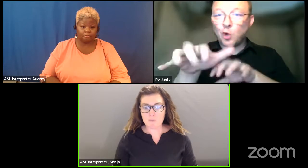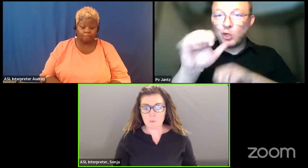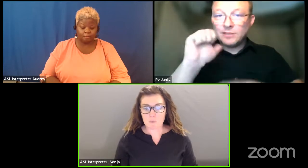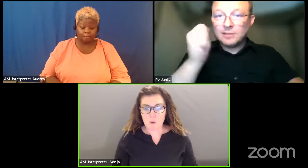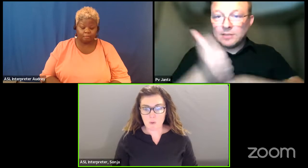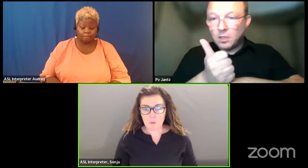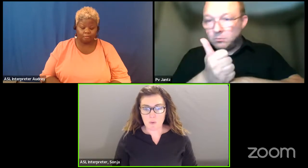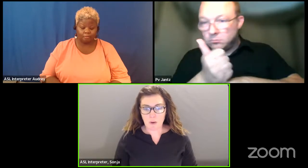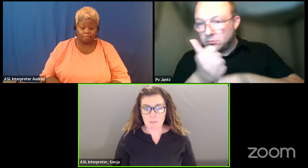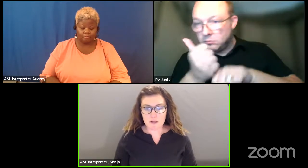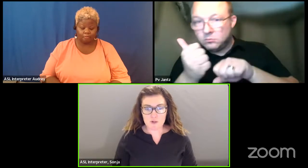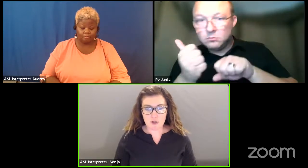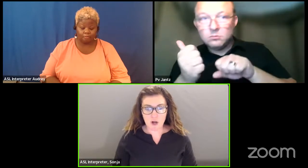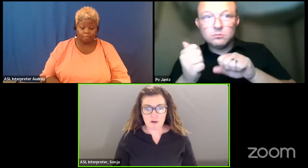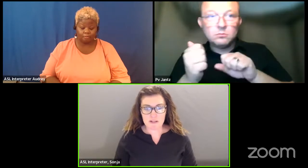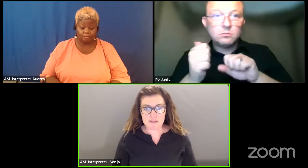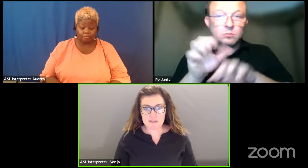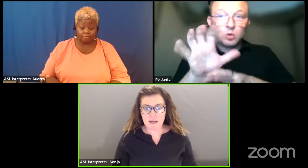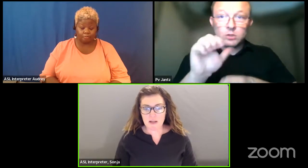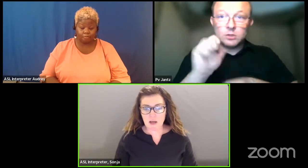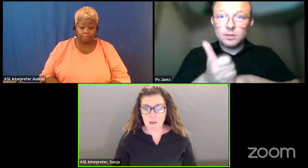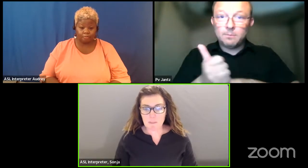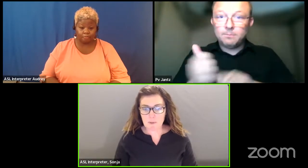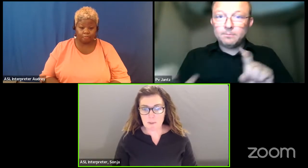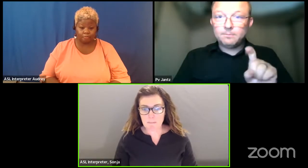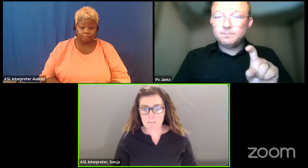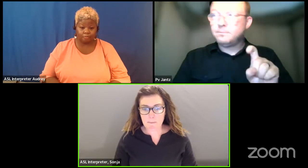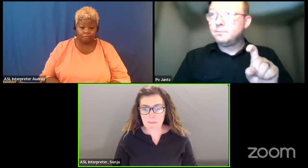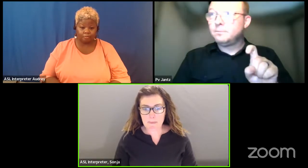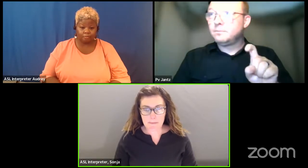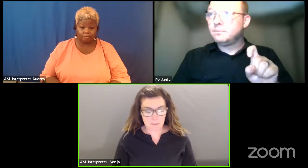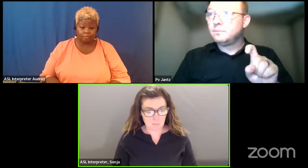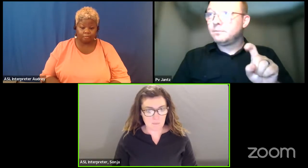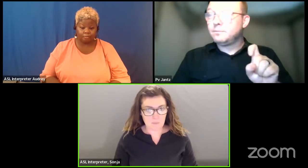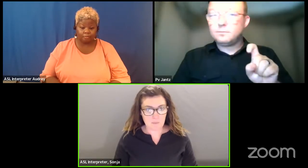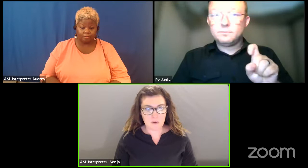All right. We want to make sure Cart is set up.